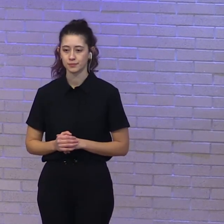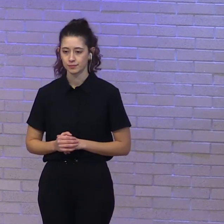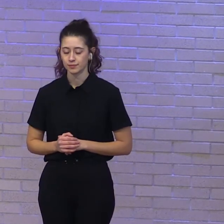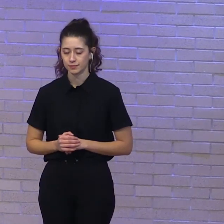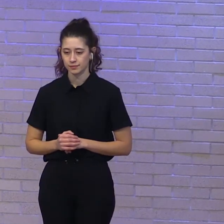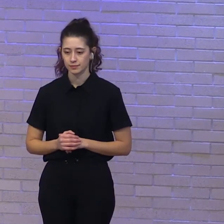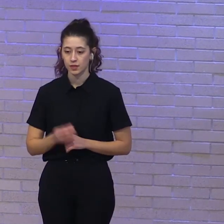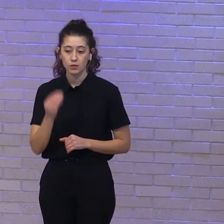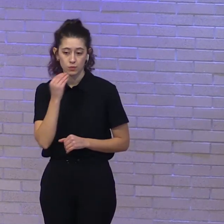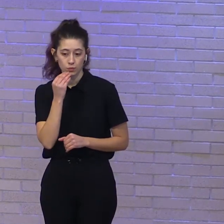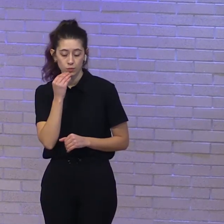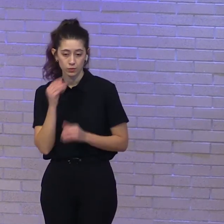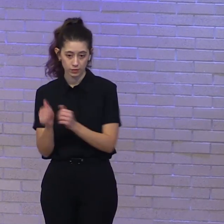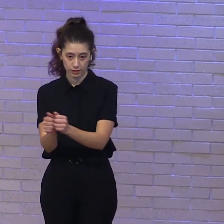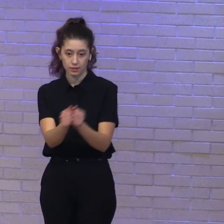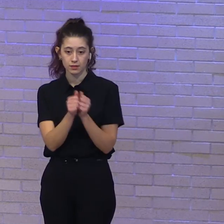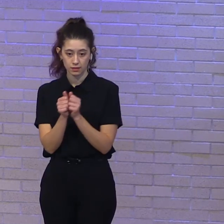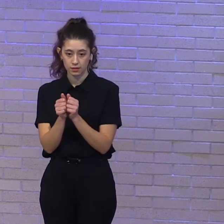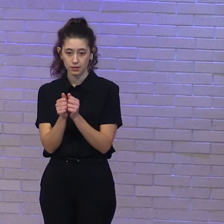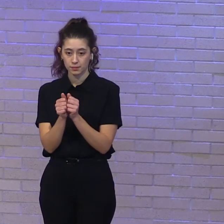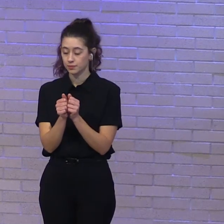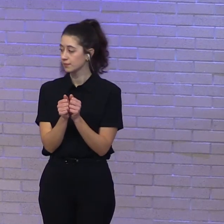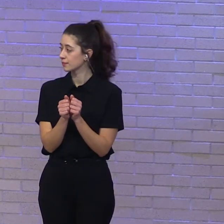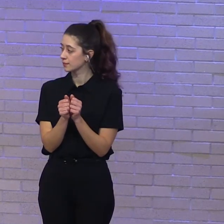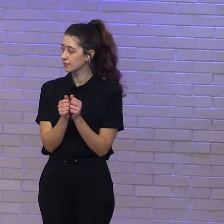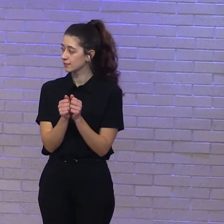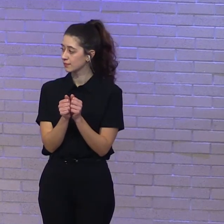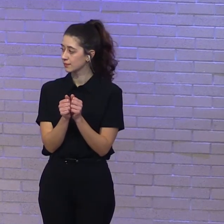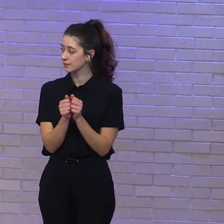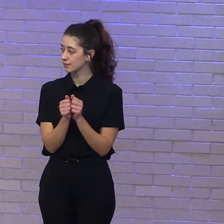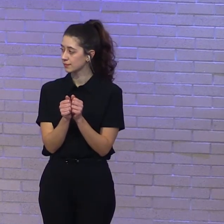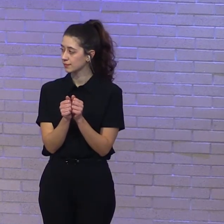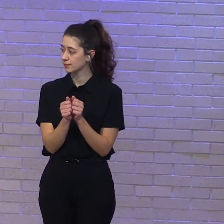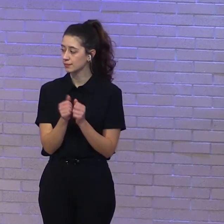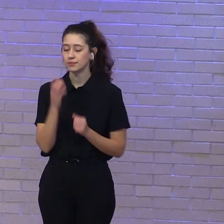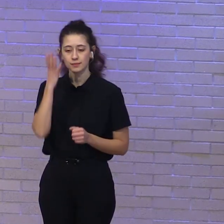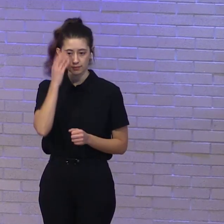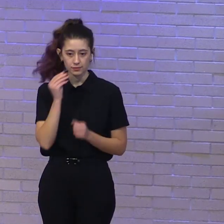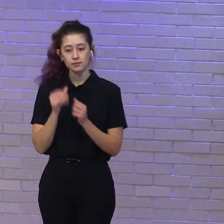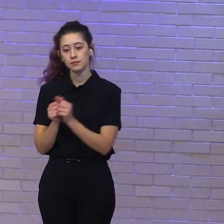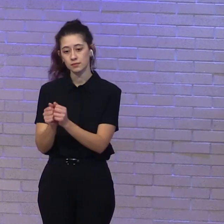together. And then we went to sleep with our roommates for the next 8 weeks.